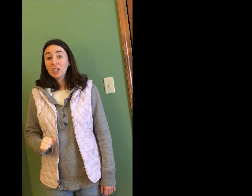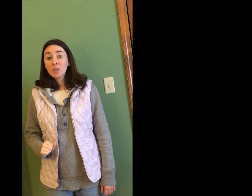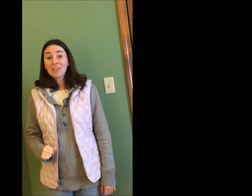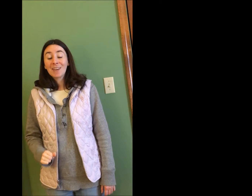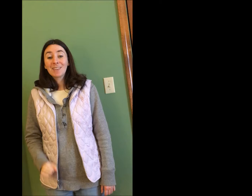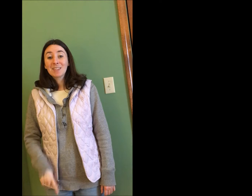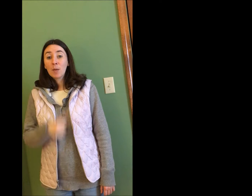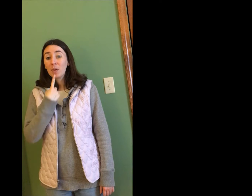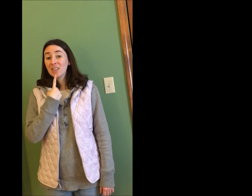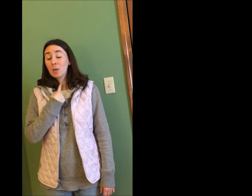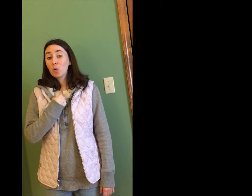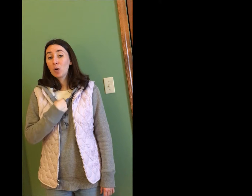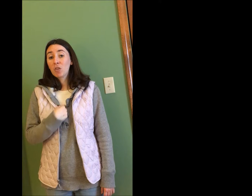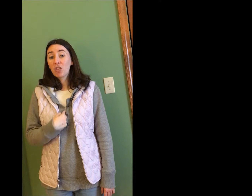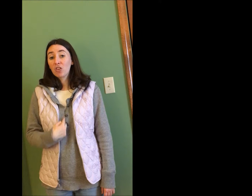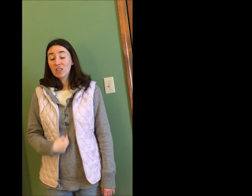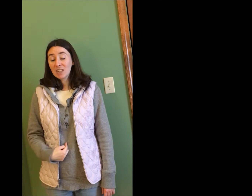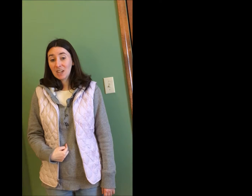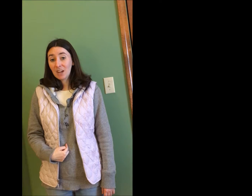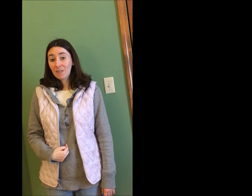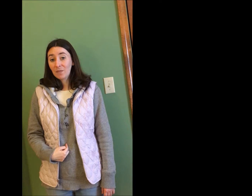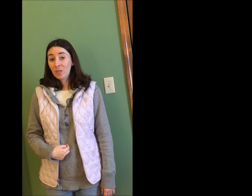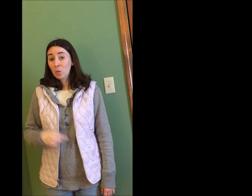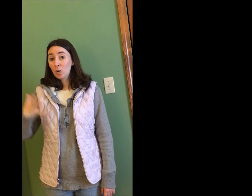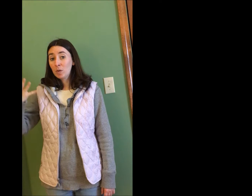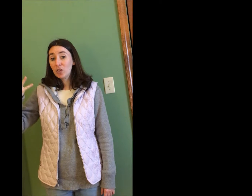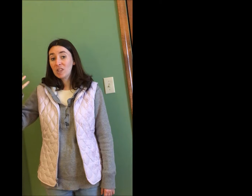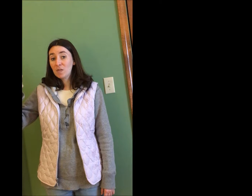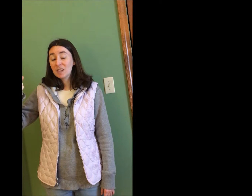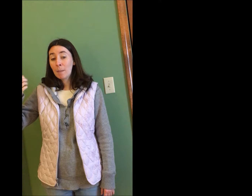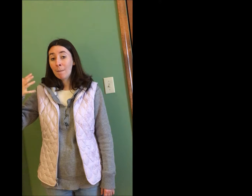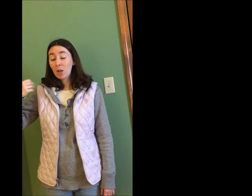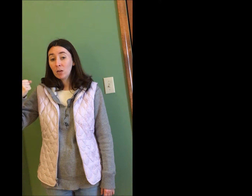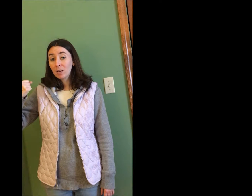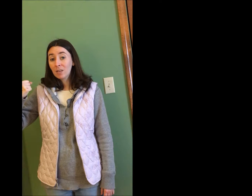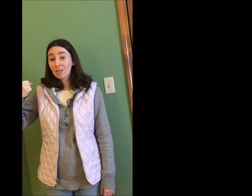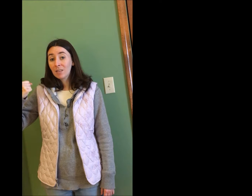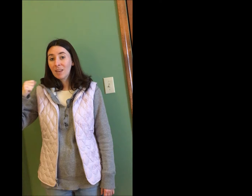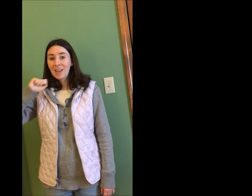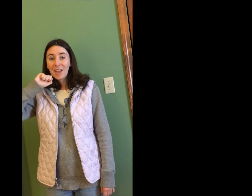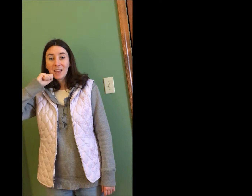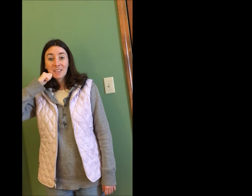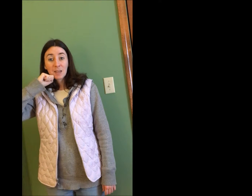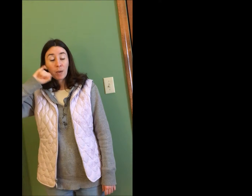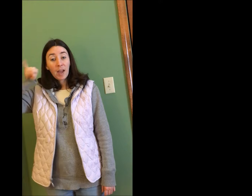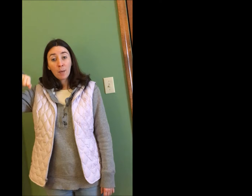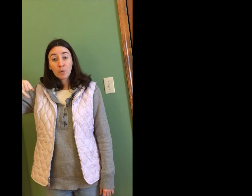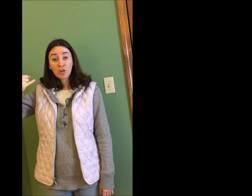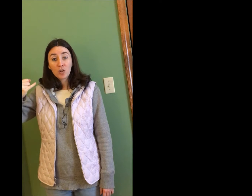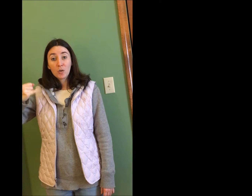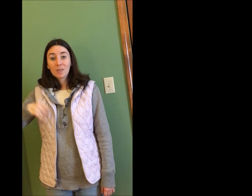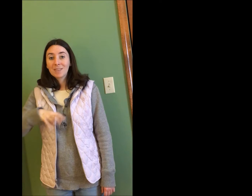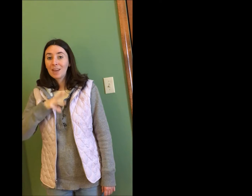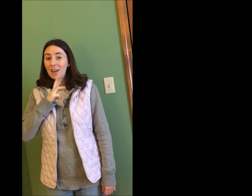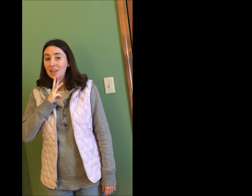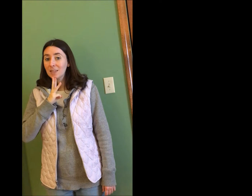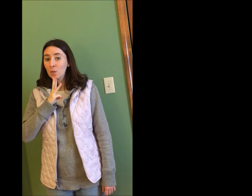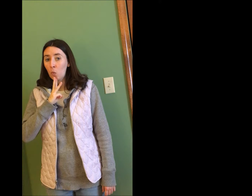do the sign this time, except we're going to be thirsty. We're going to be thirsty for some milk, some apple juice, and some